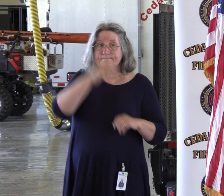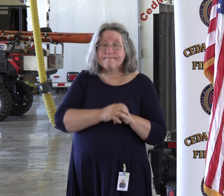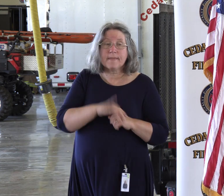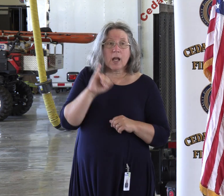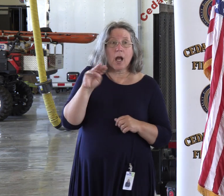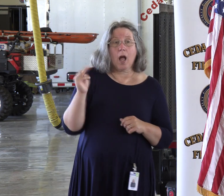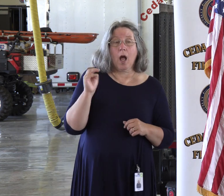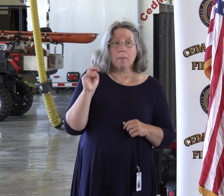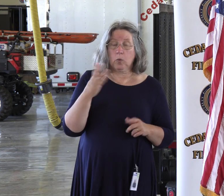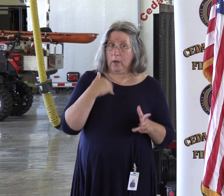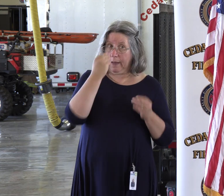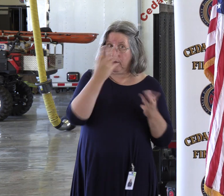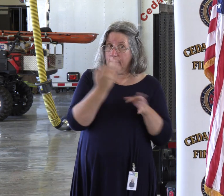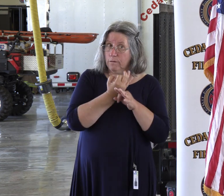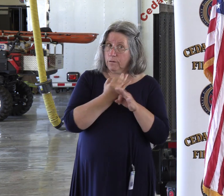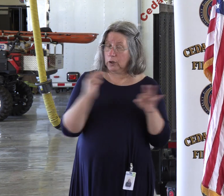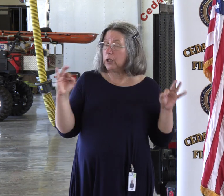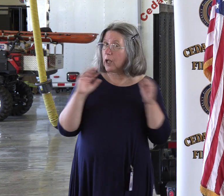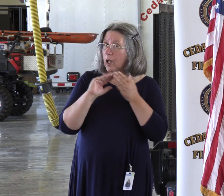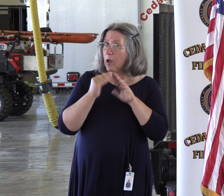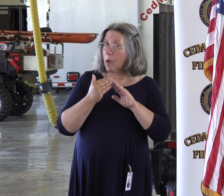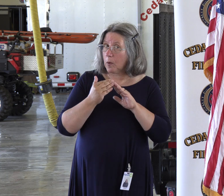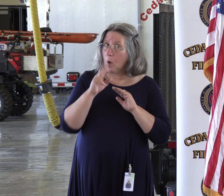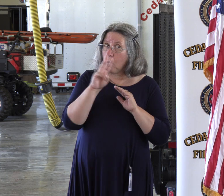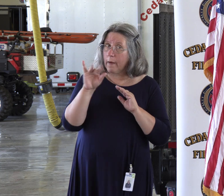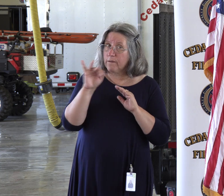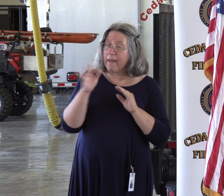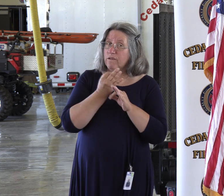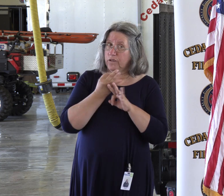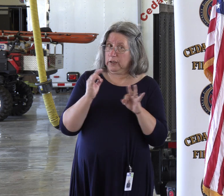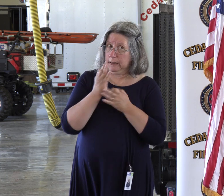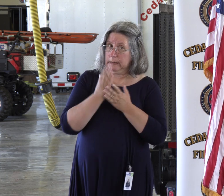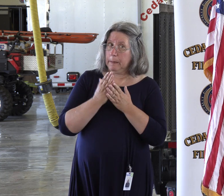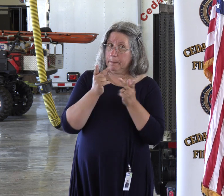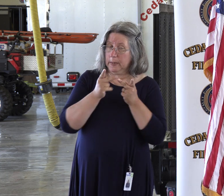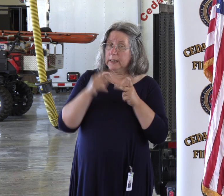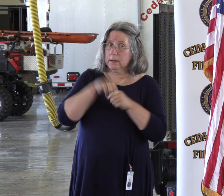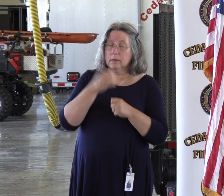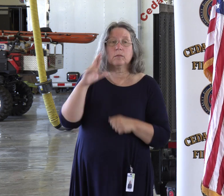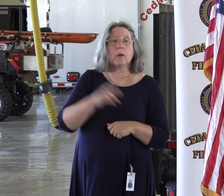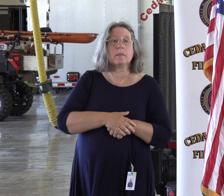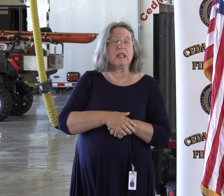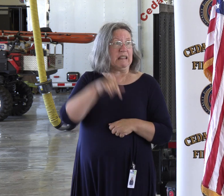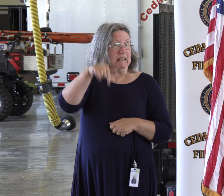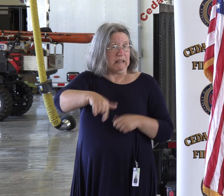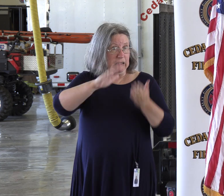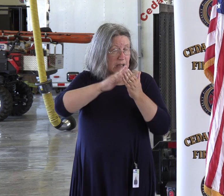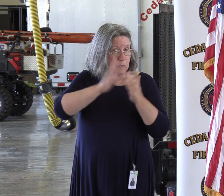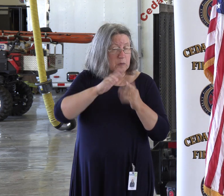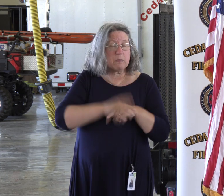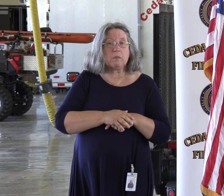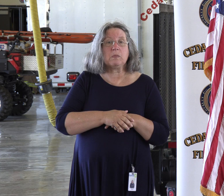IMON provides free community Wi-Fi in several locations throughout Cedar Rapids, including downtown